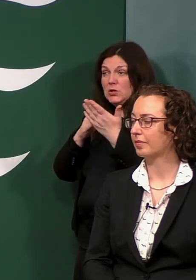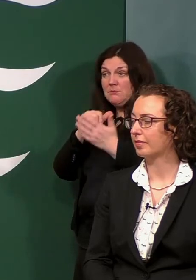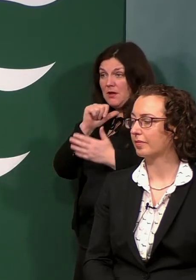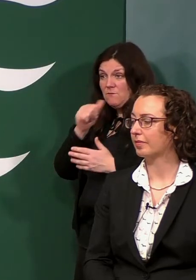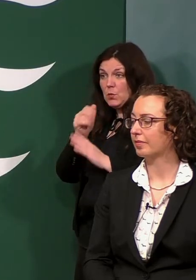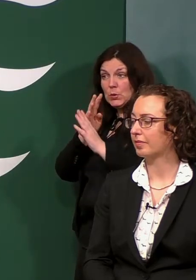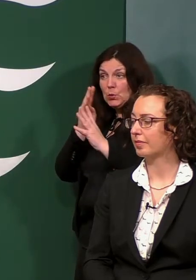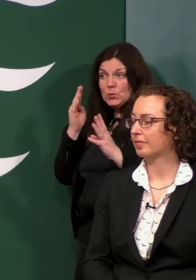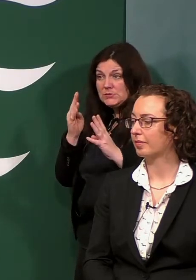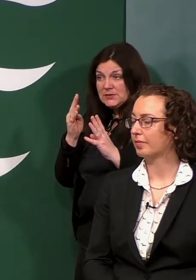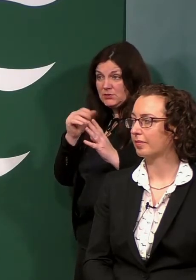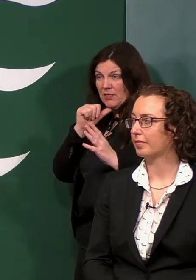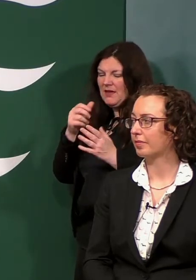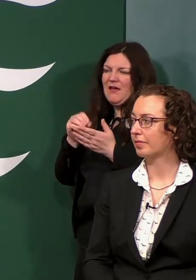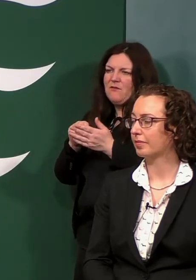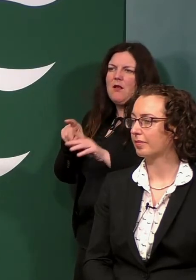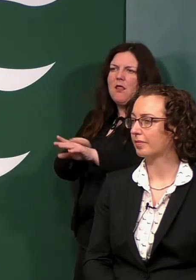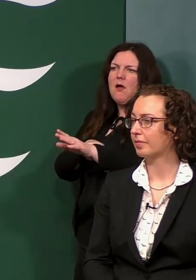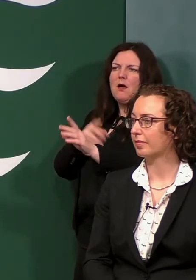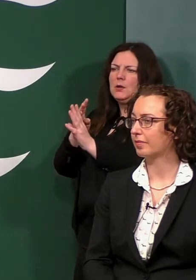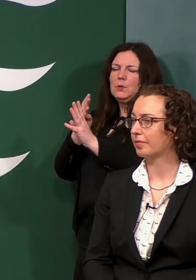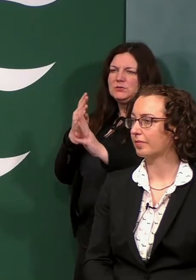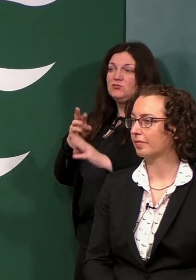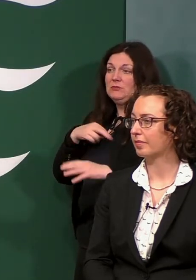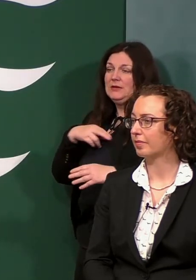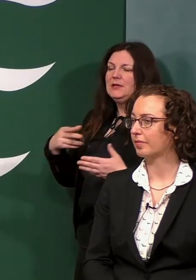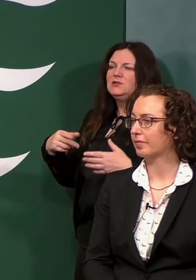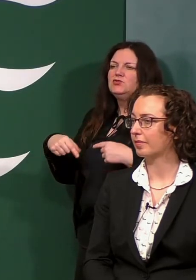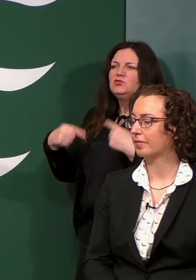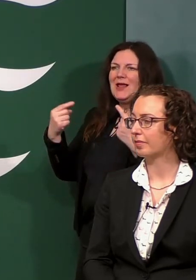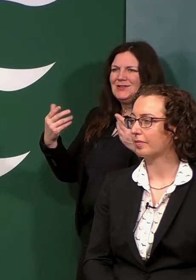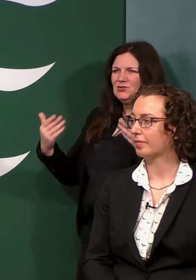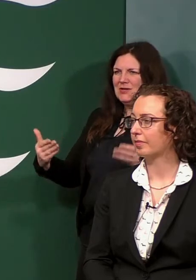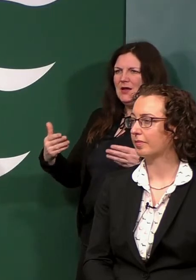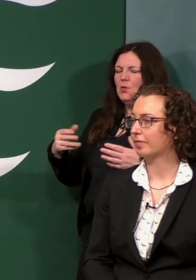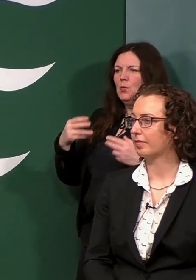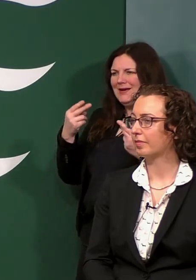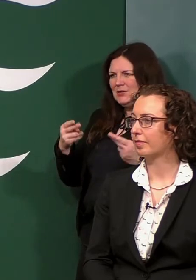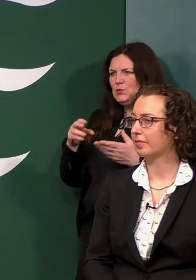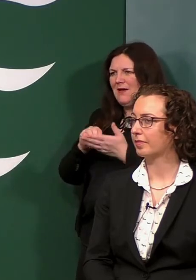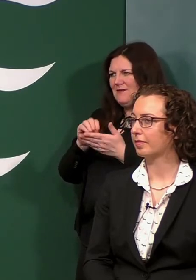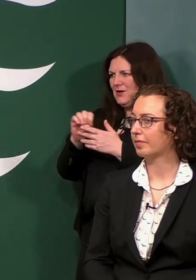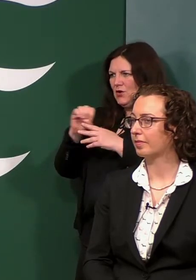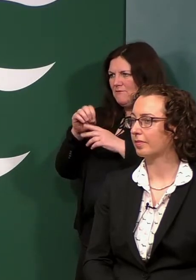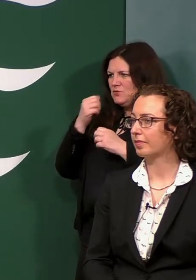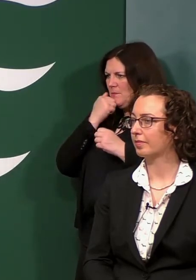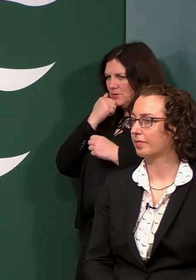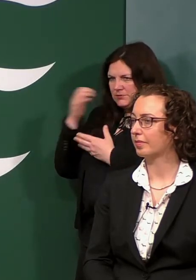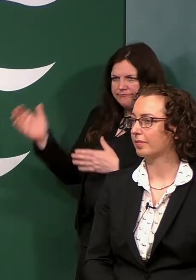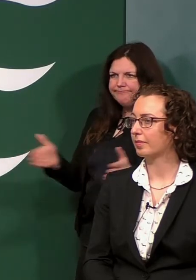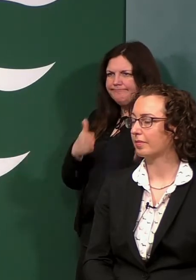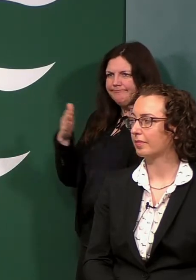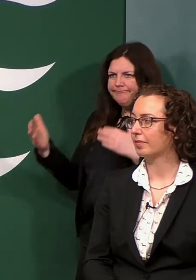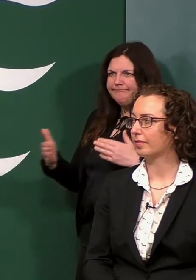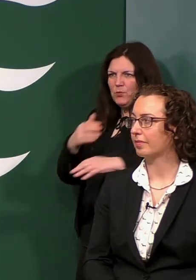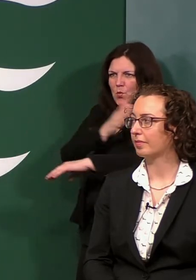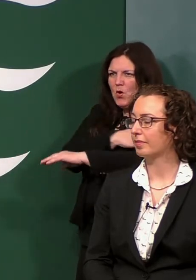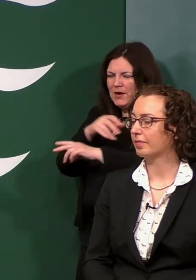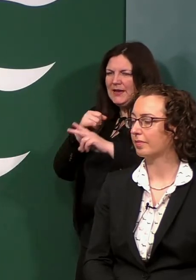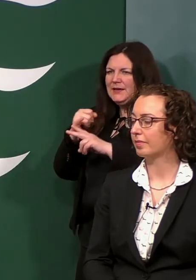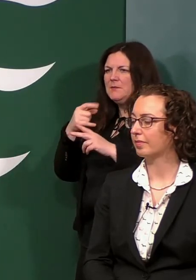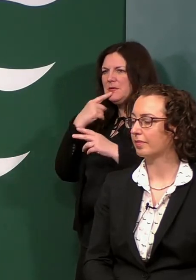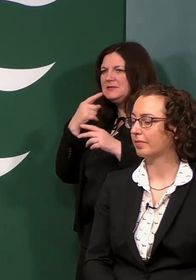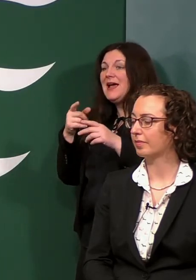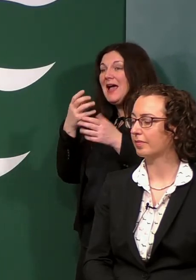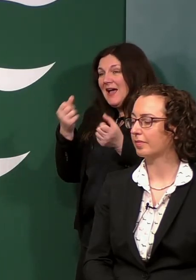don't have excessive queues. In some ways, that's the challenge we face between actually trying to have sufficient numbers coming through those walk-ins, and we're balancing that with appointments.